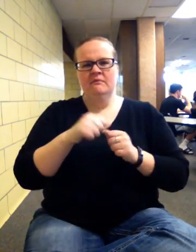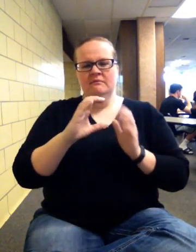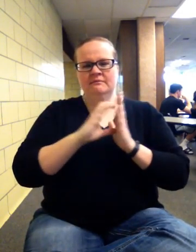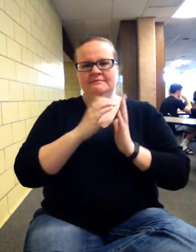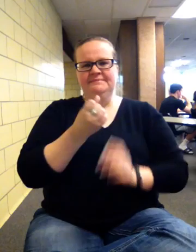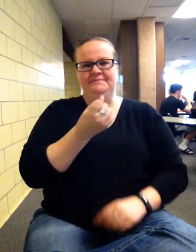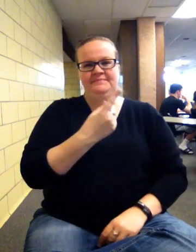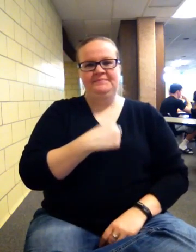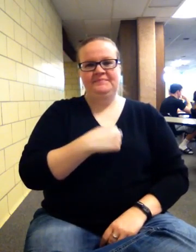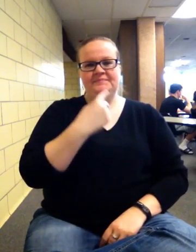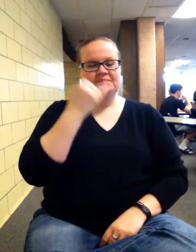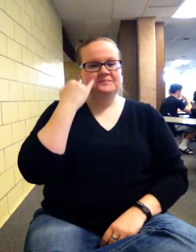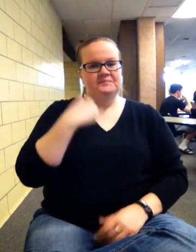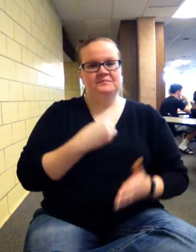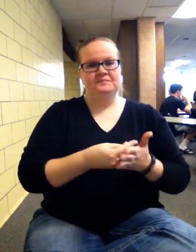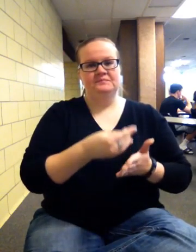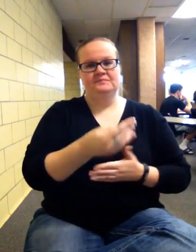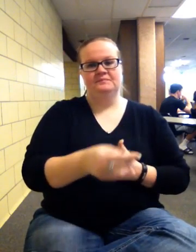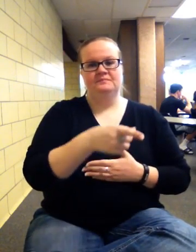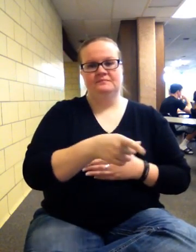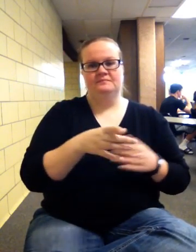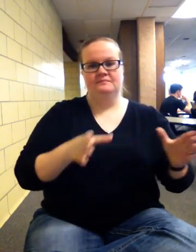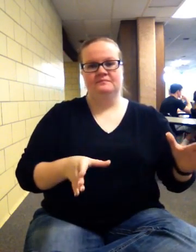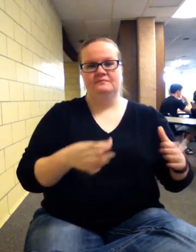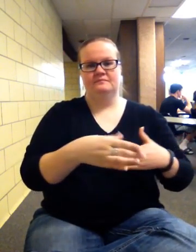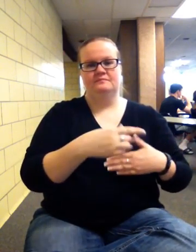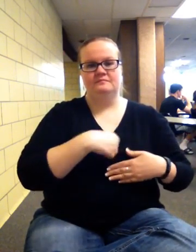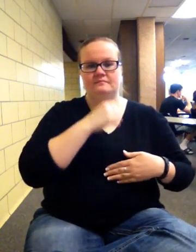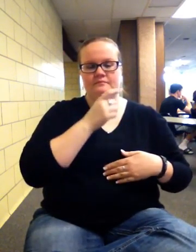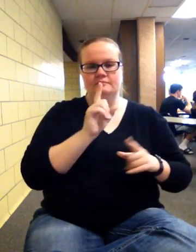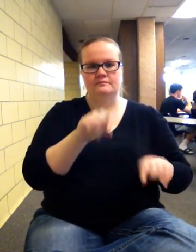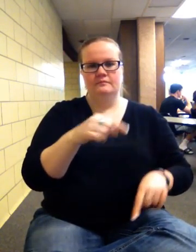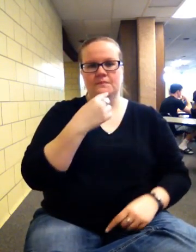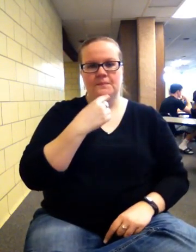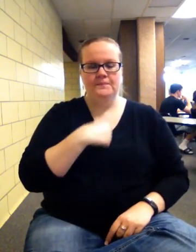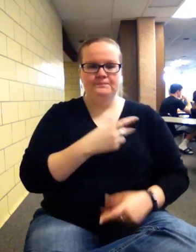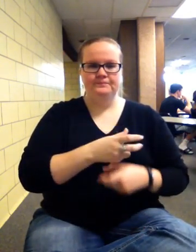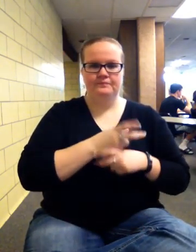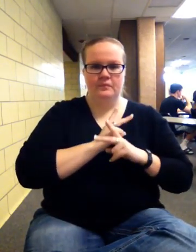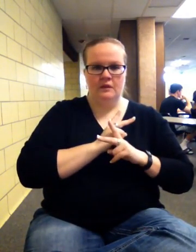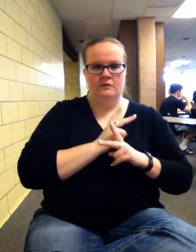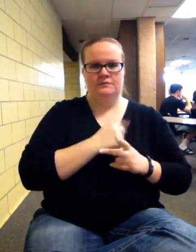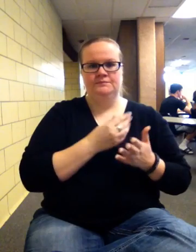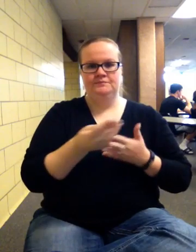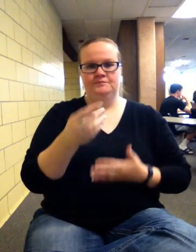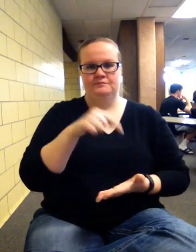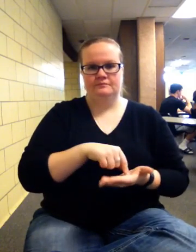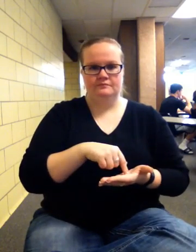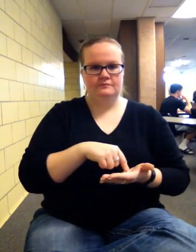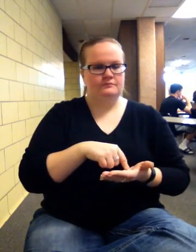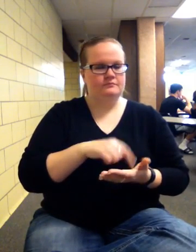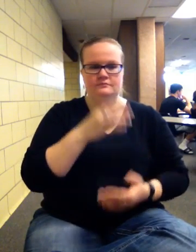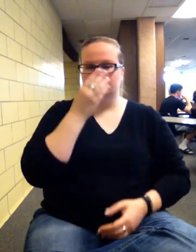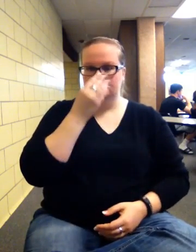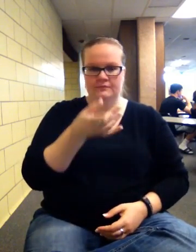I said, if I'm going to buy this podium, I'm not going to go out and say, okay, I'm going to go get a loan and I'm going to buy the podium. I don't care about where the money's